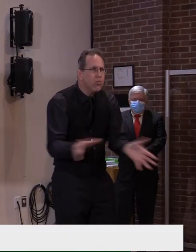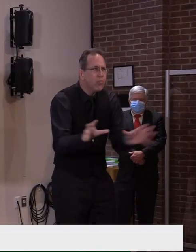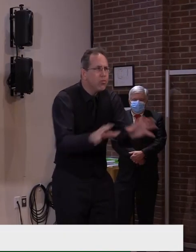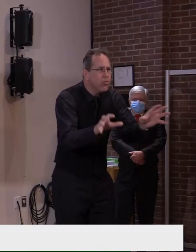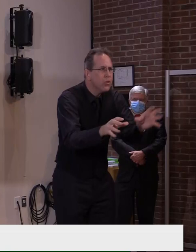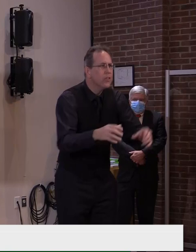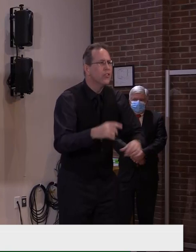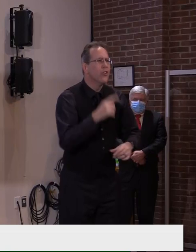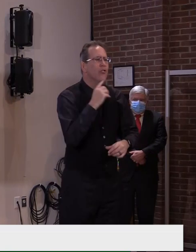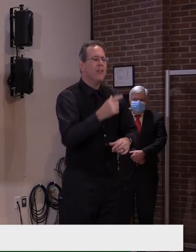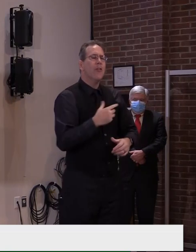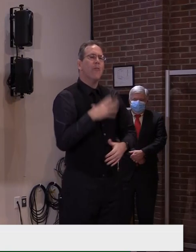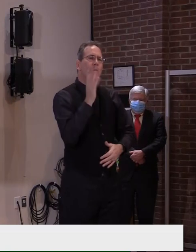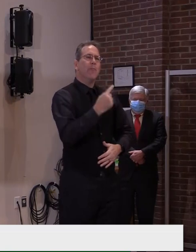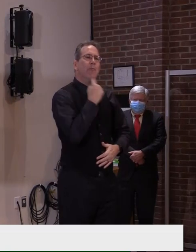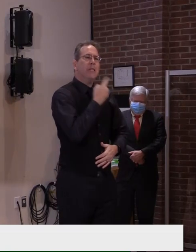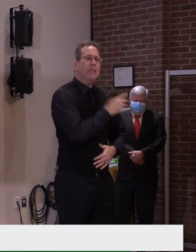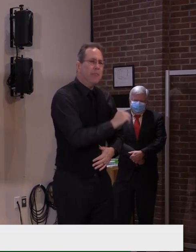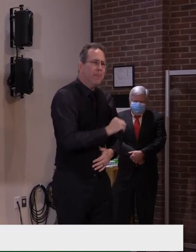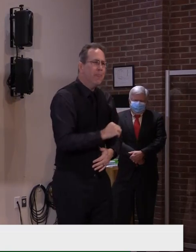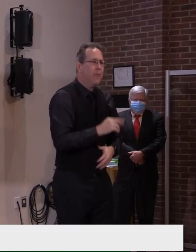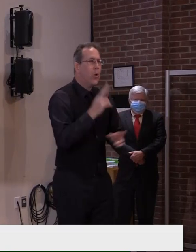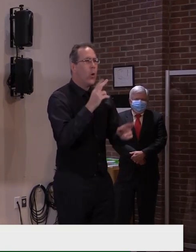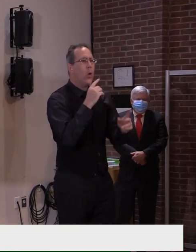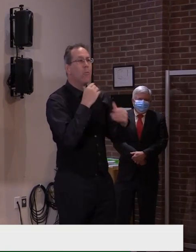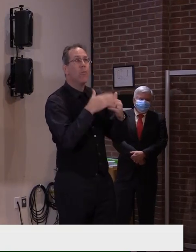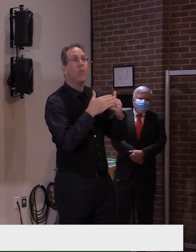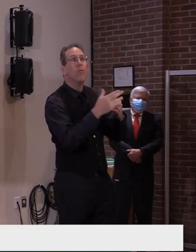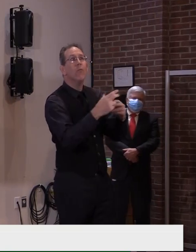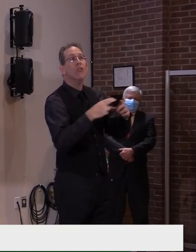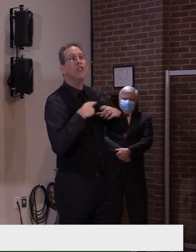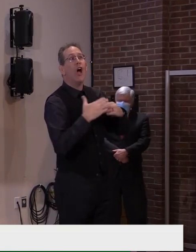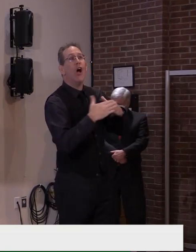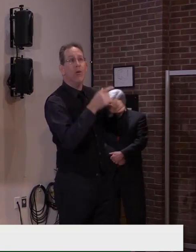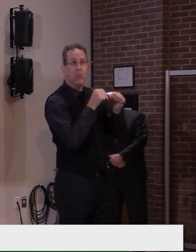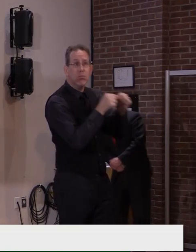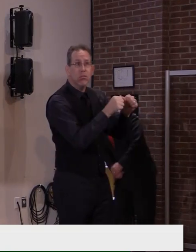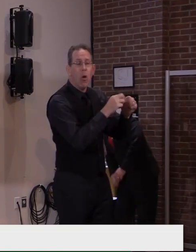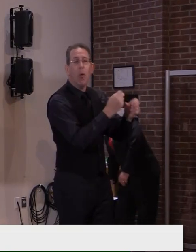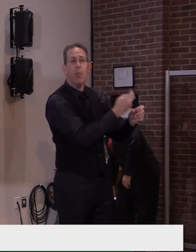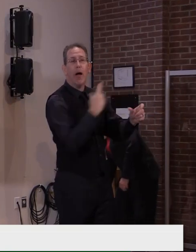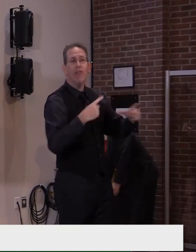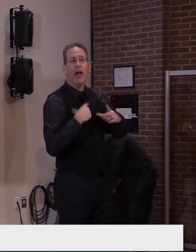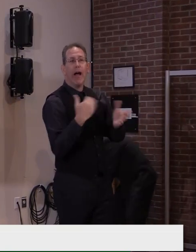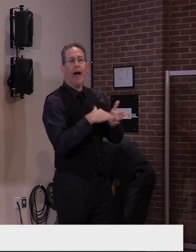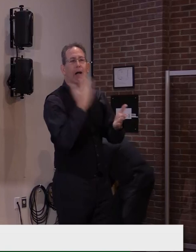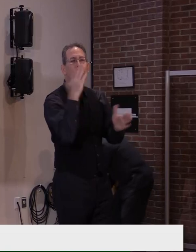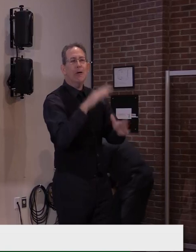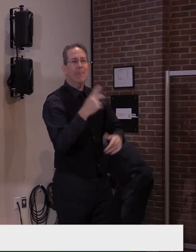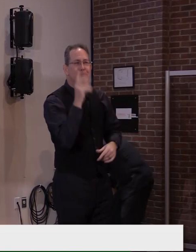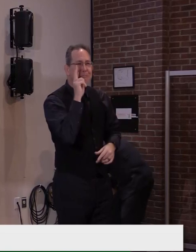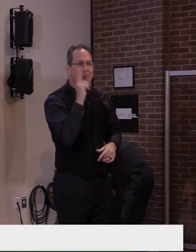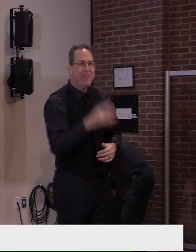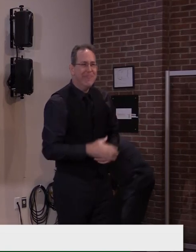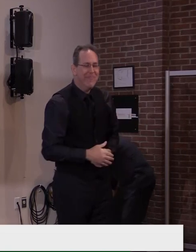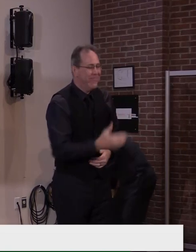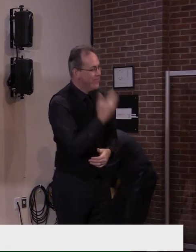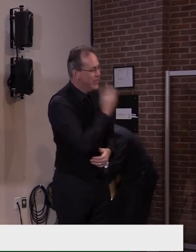retirement, however long this one lasts. With that, Mr. Pichek.